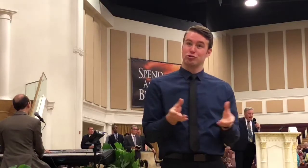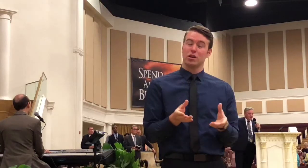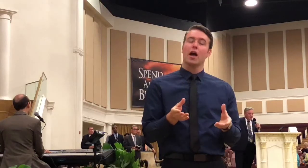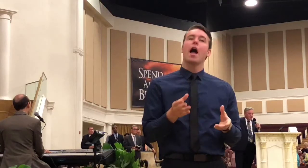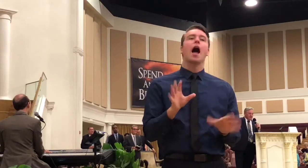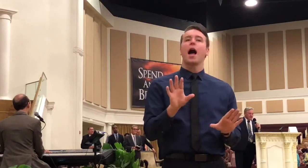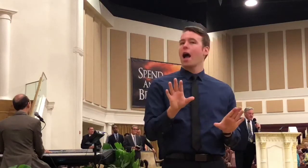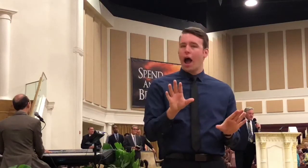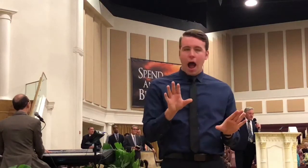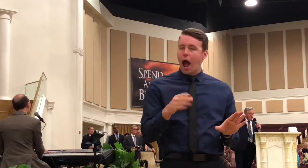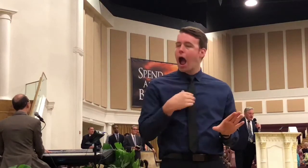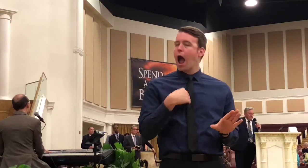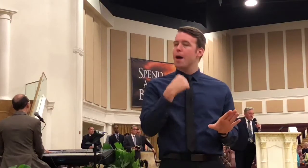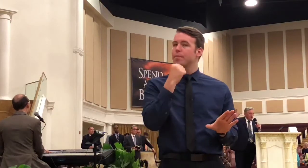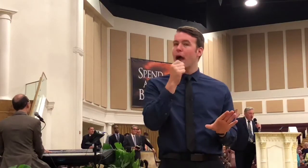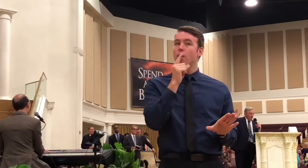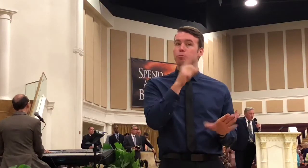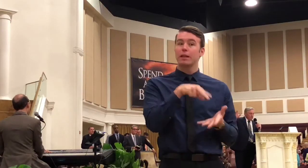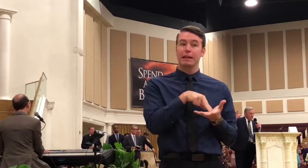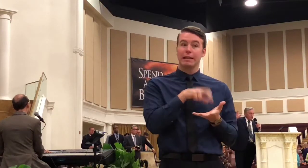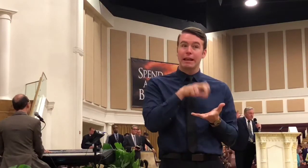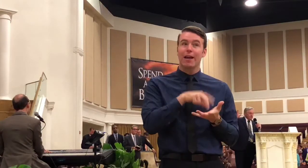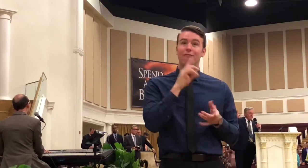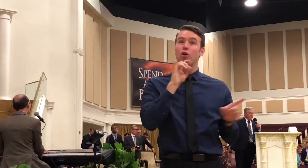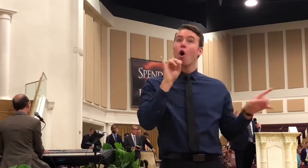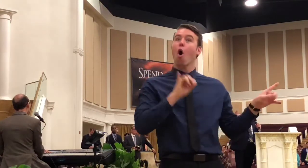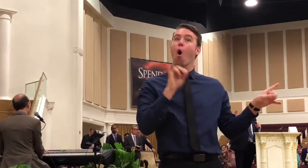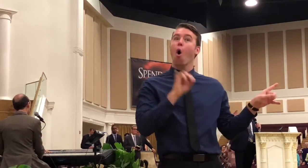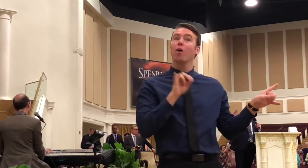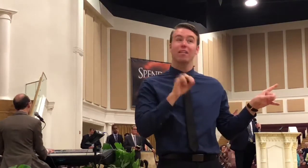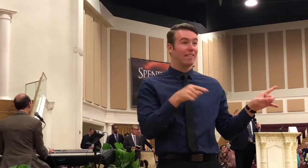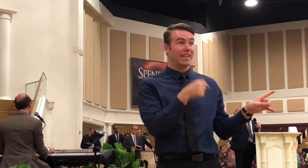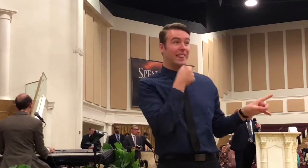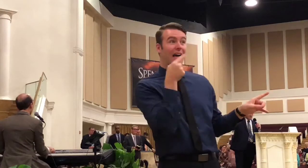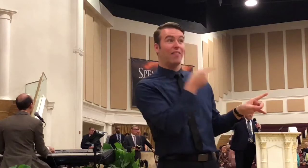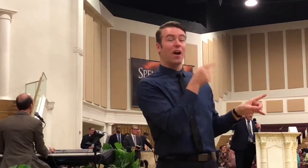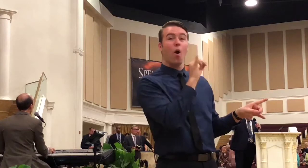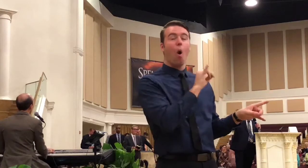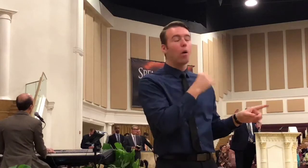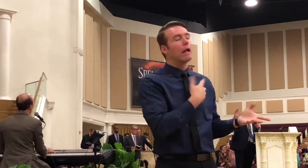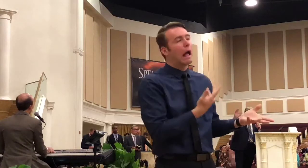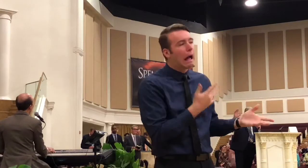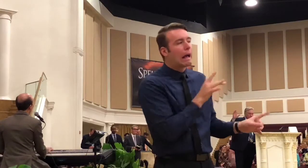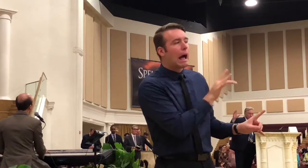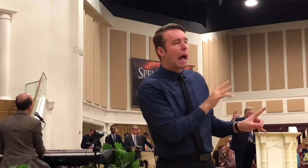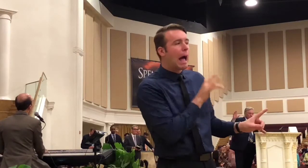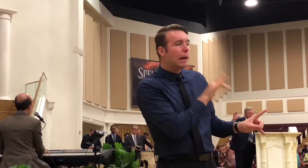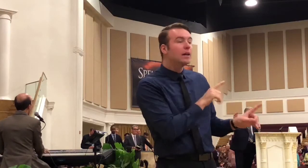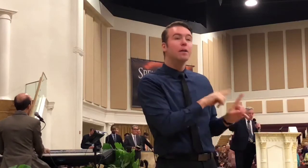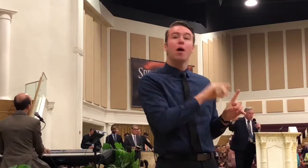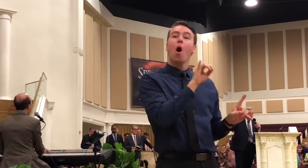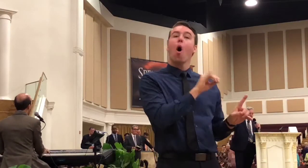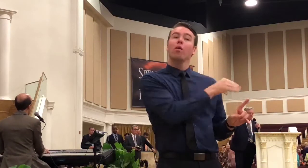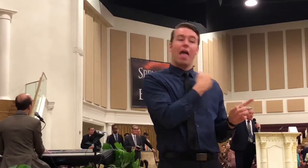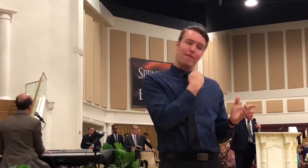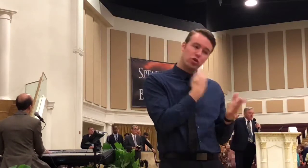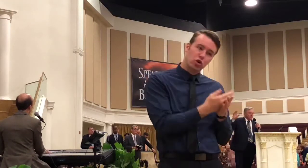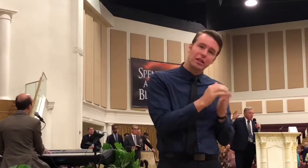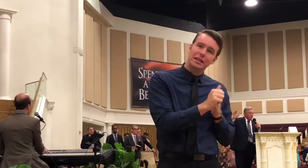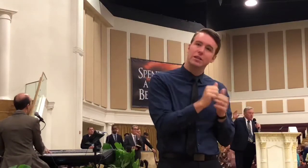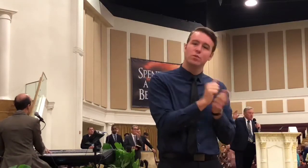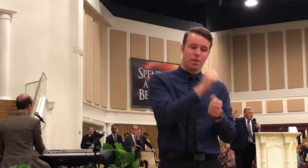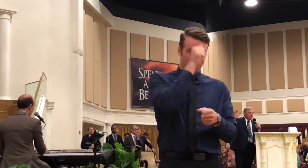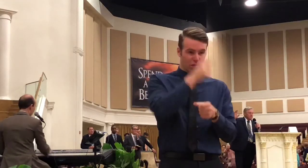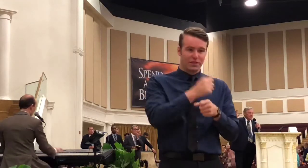Now, I'm not necessarily glad for Oakland that they're not there, although God has given Oakland good leadership with Brother,